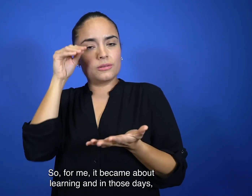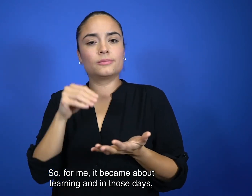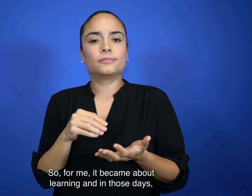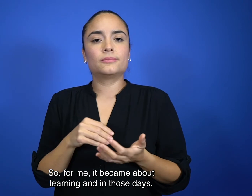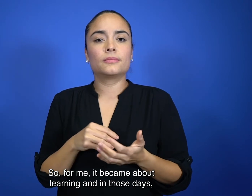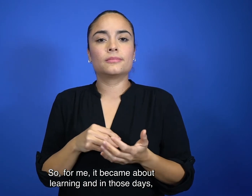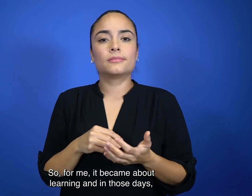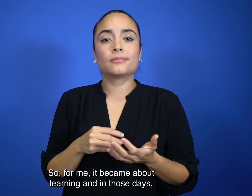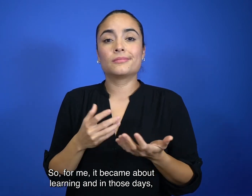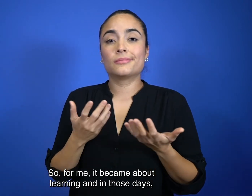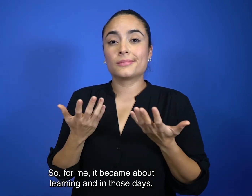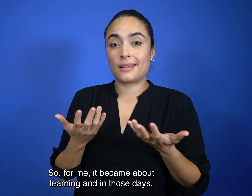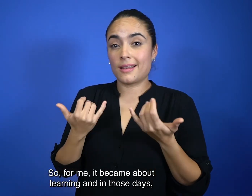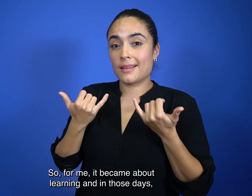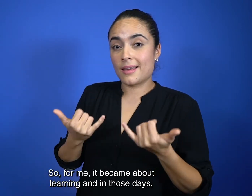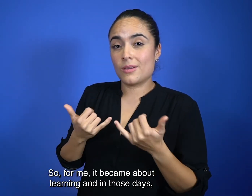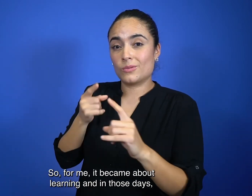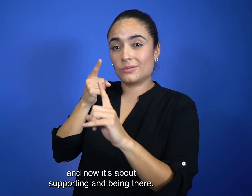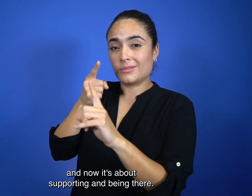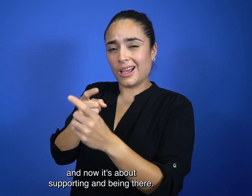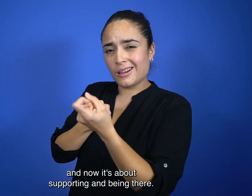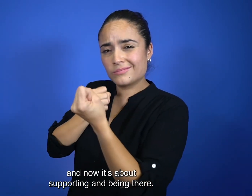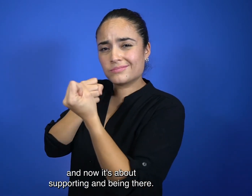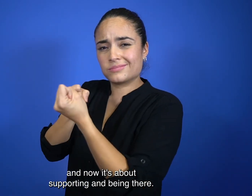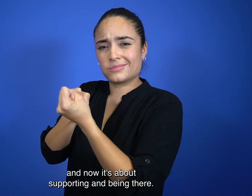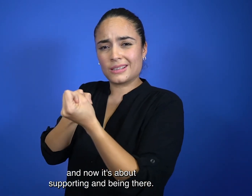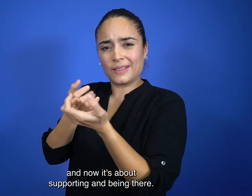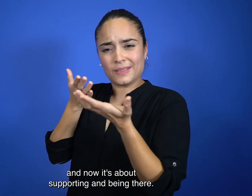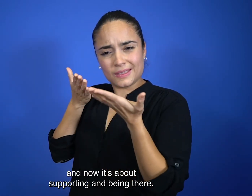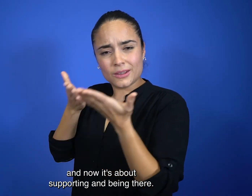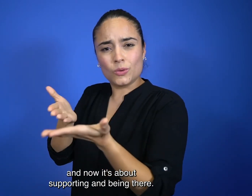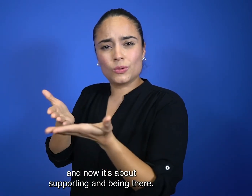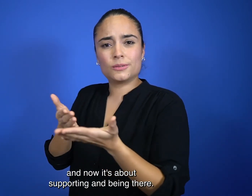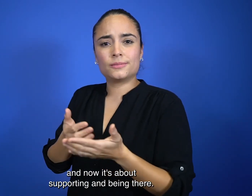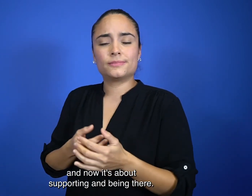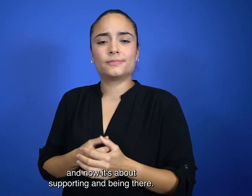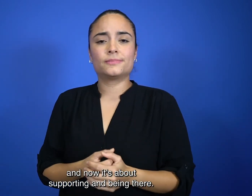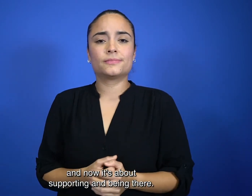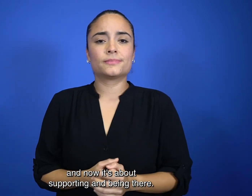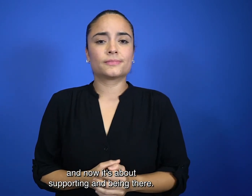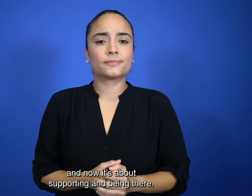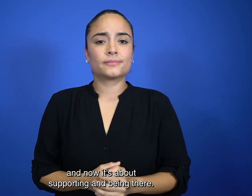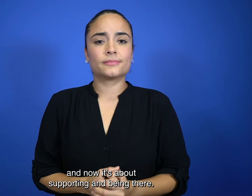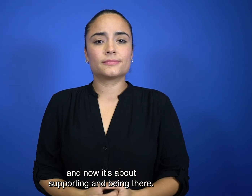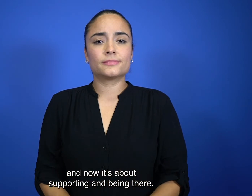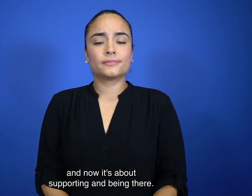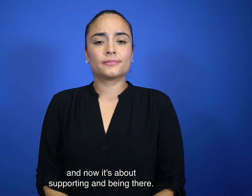about learning in those days, and now it's about supporting and being there.